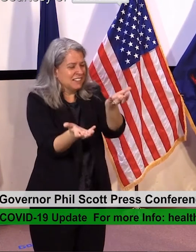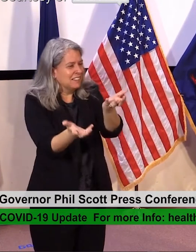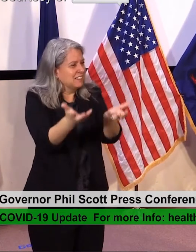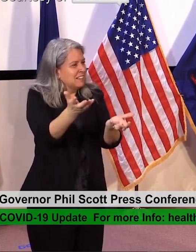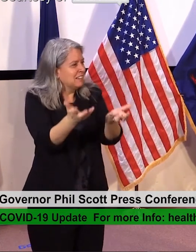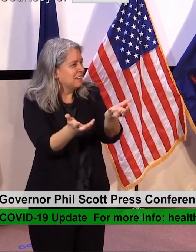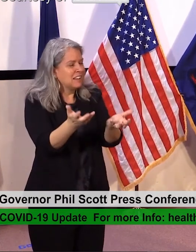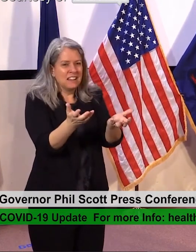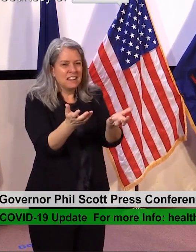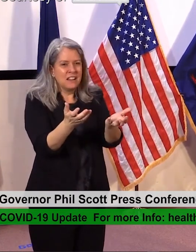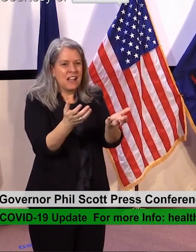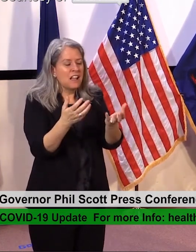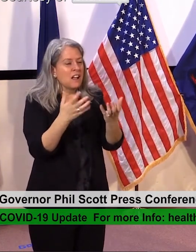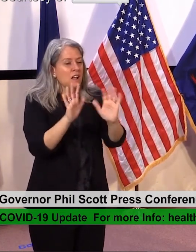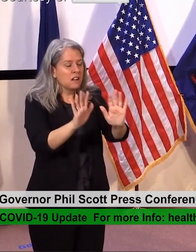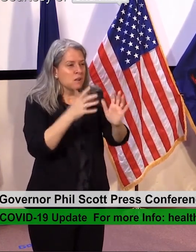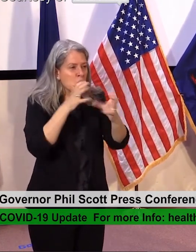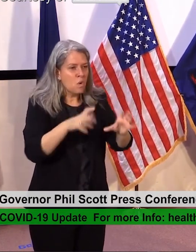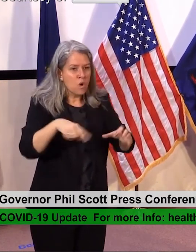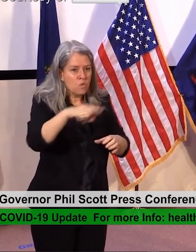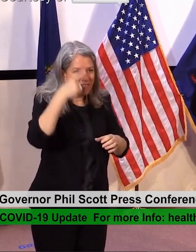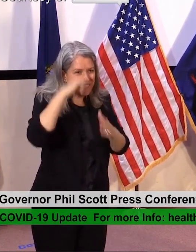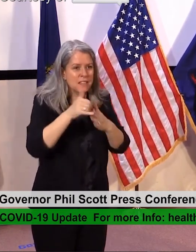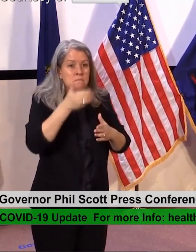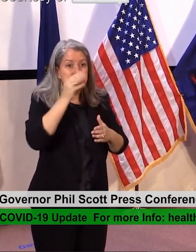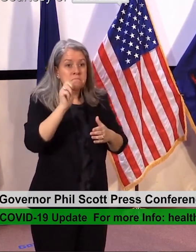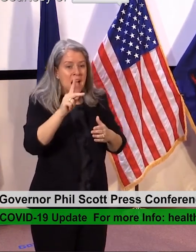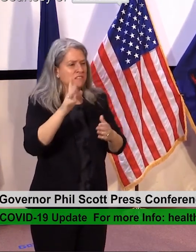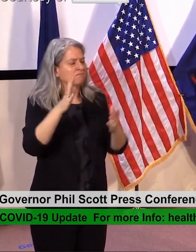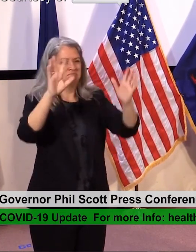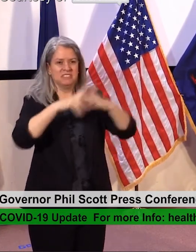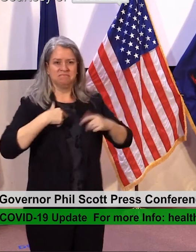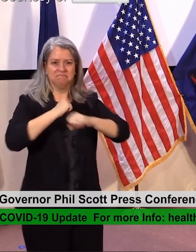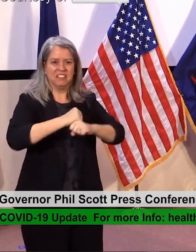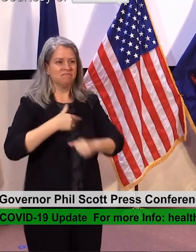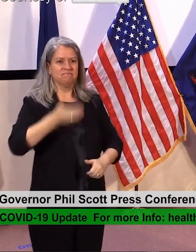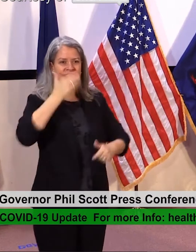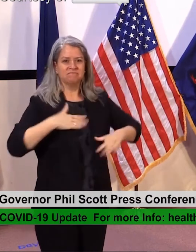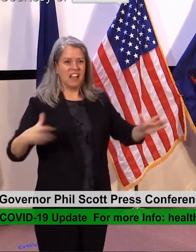to be given the false impression that this will protect themselves